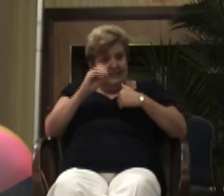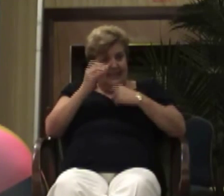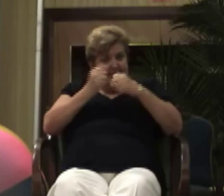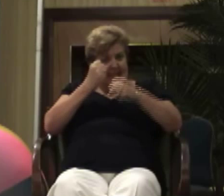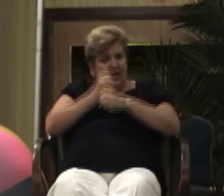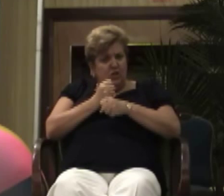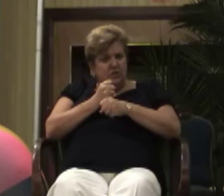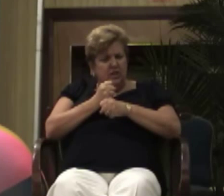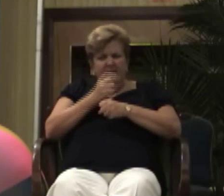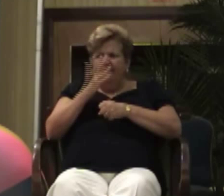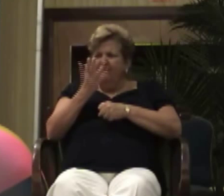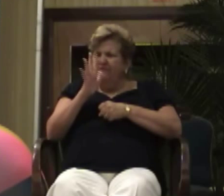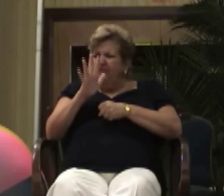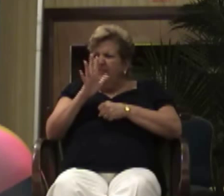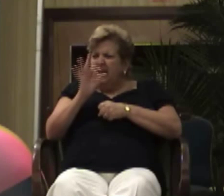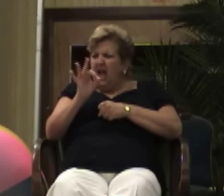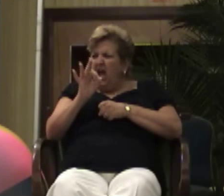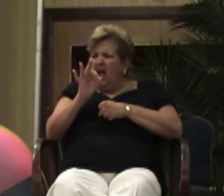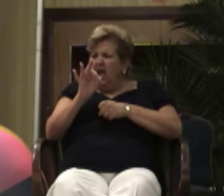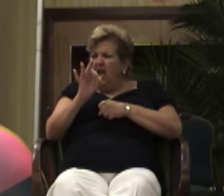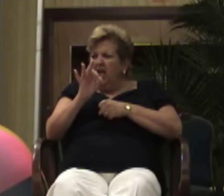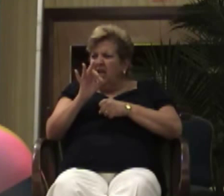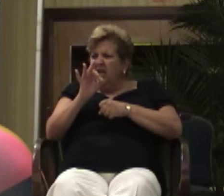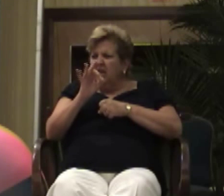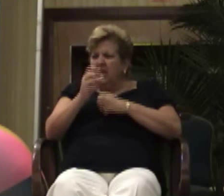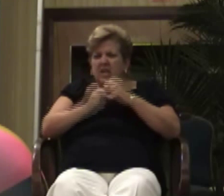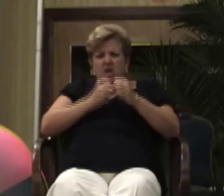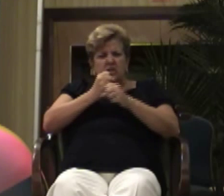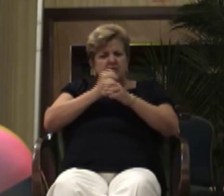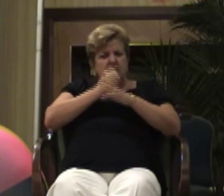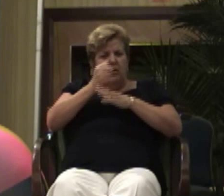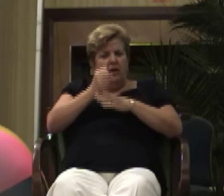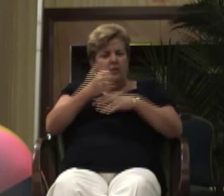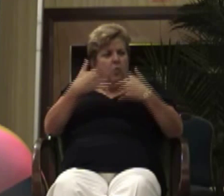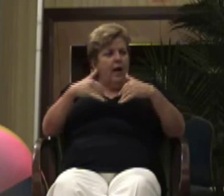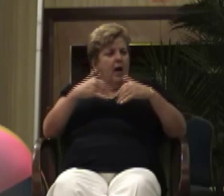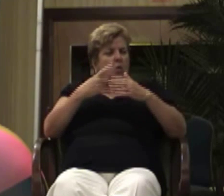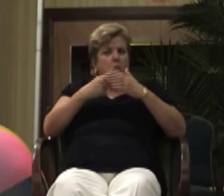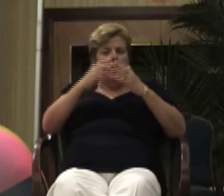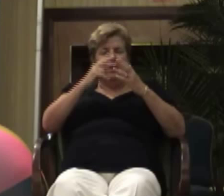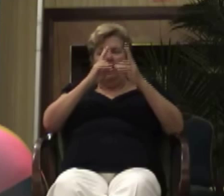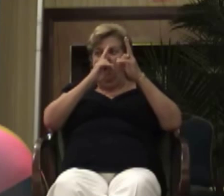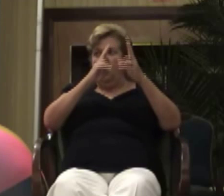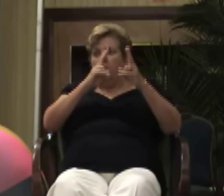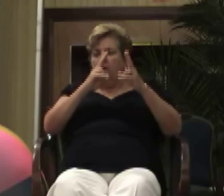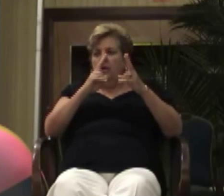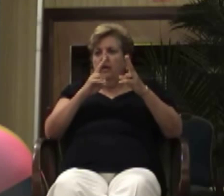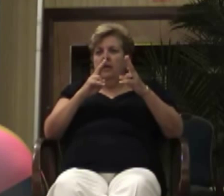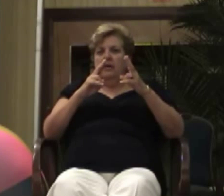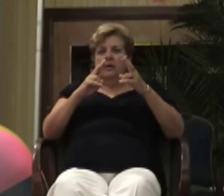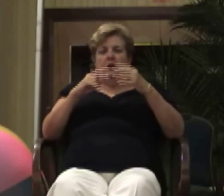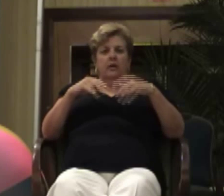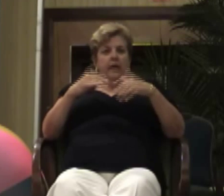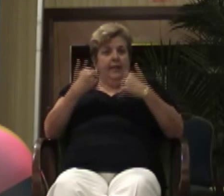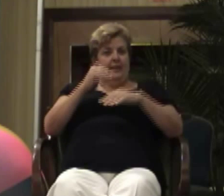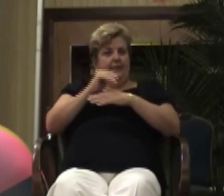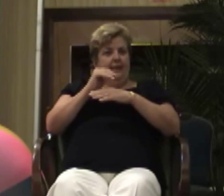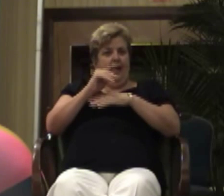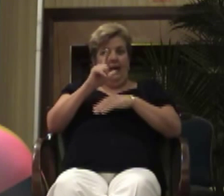What, 59 years is right. What a privilege to sit in her. And then Otto tonight, Lou, Canadian, I love it. And I got to do this. I'm